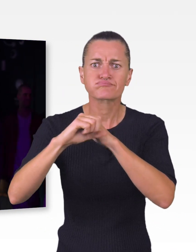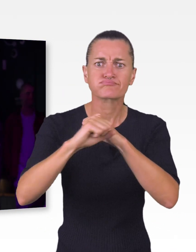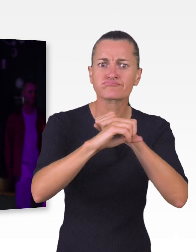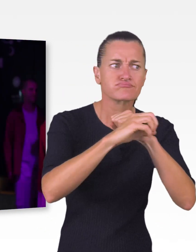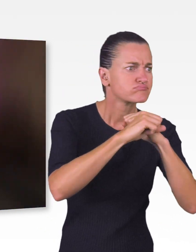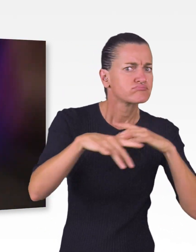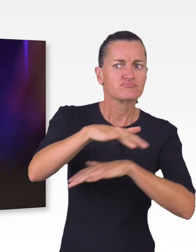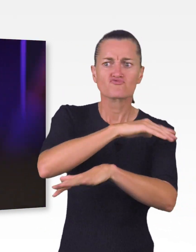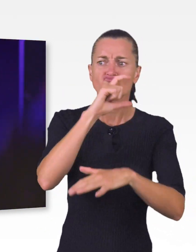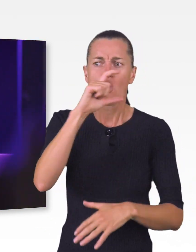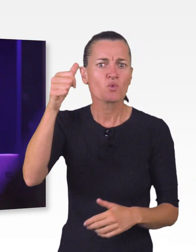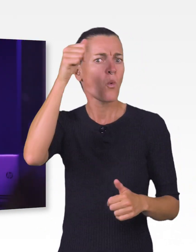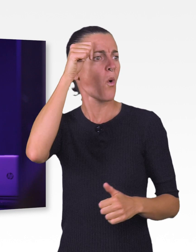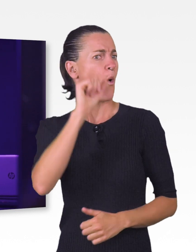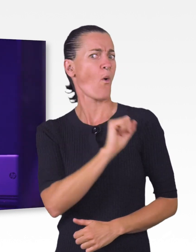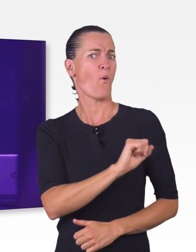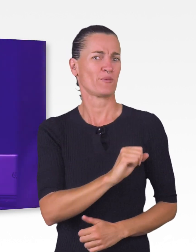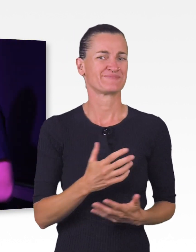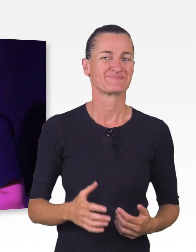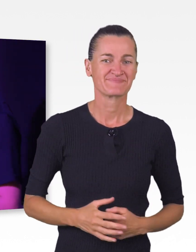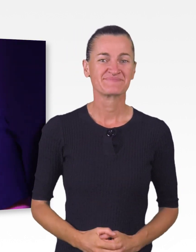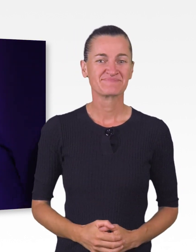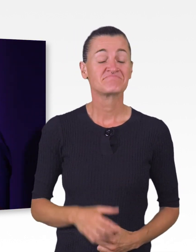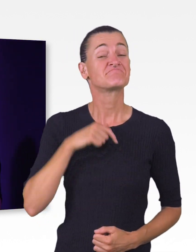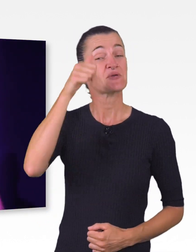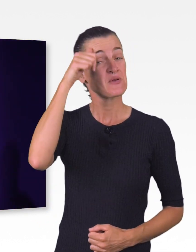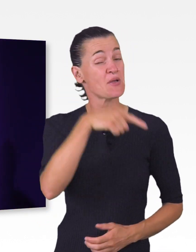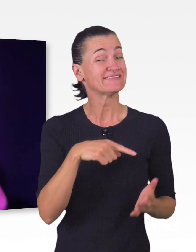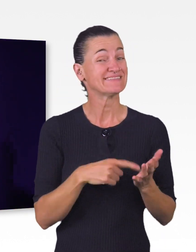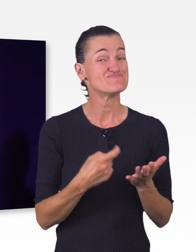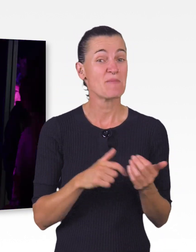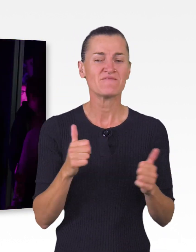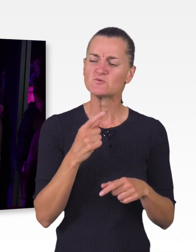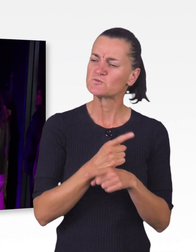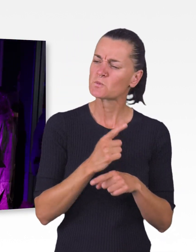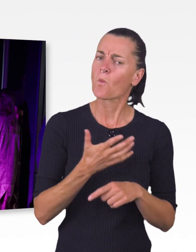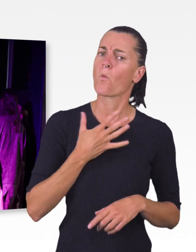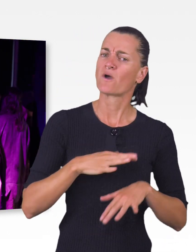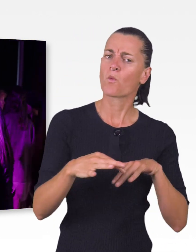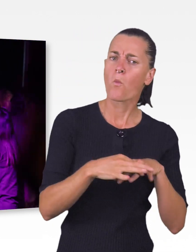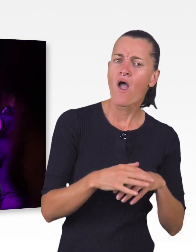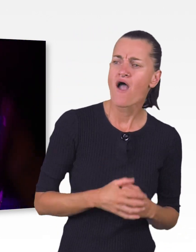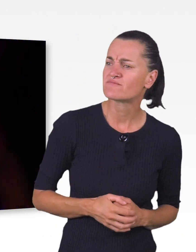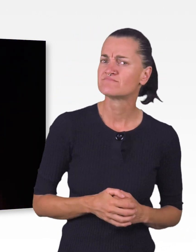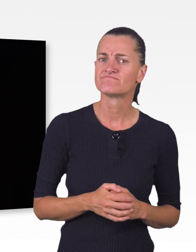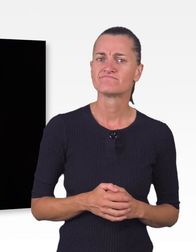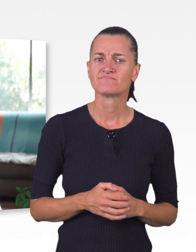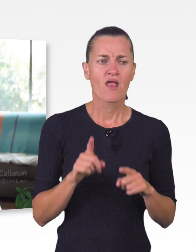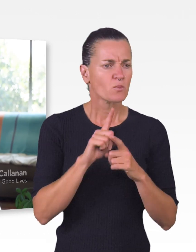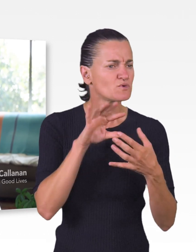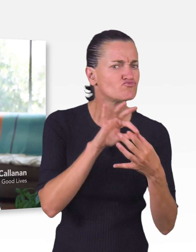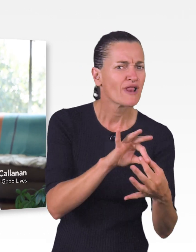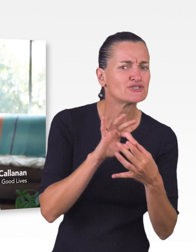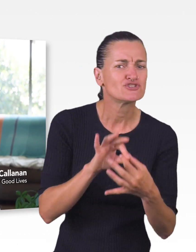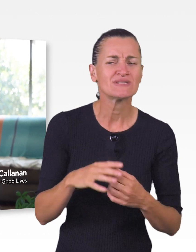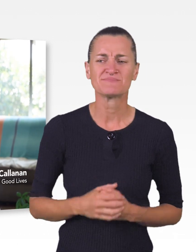Te Ramanui's talked about having a wife and building relationships, and also going flatting, living independently. And the small steps